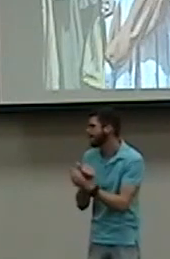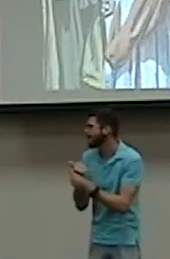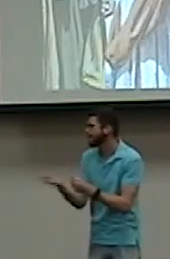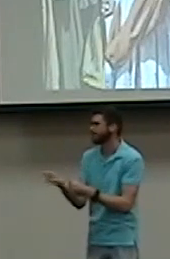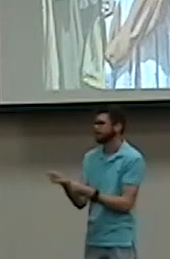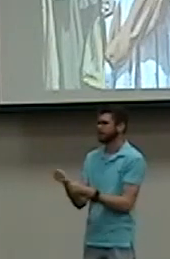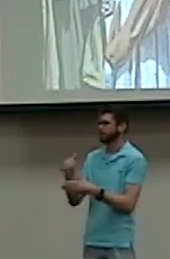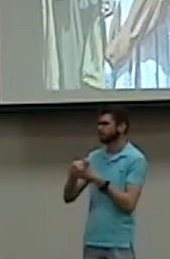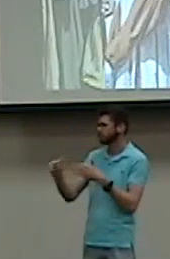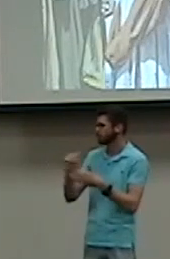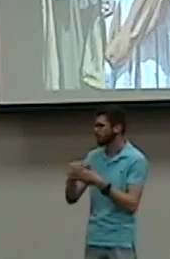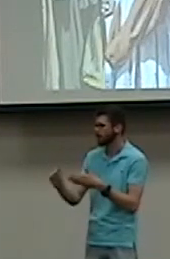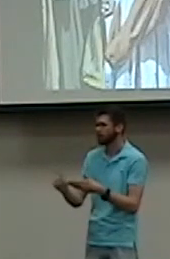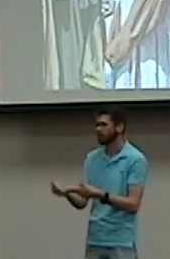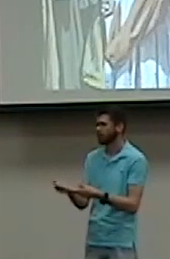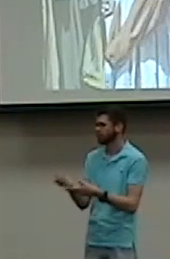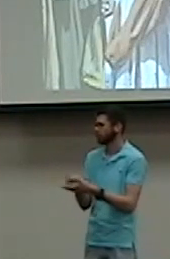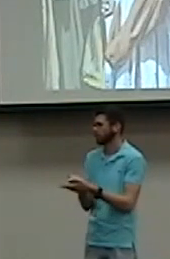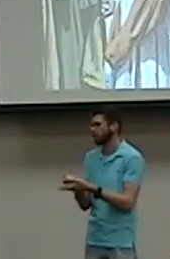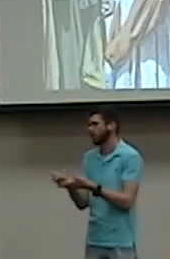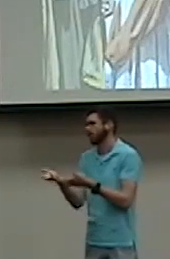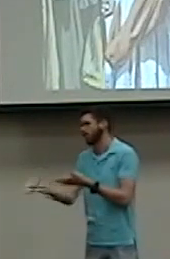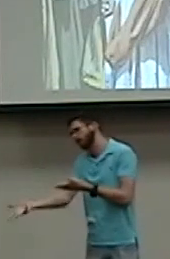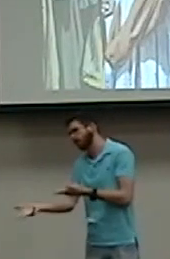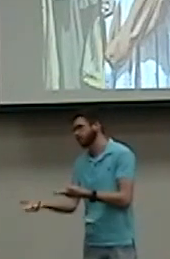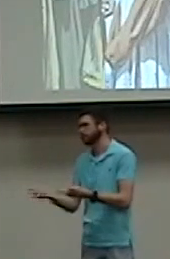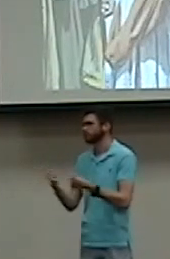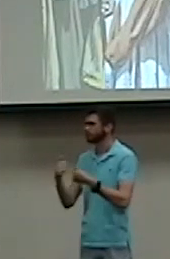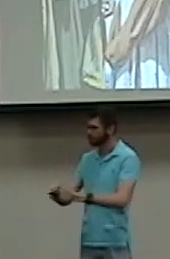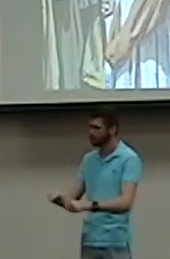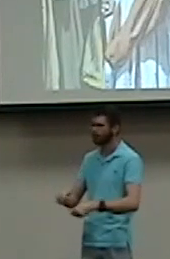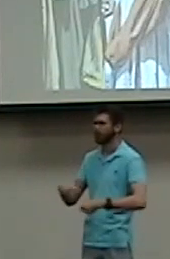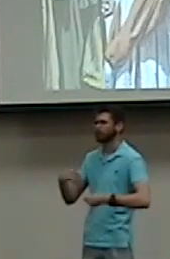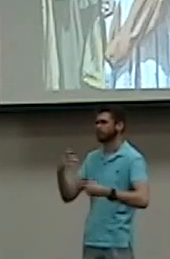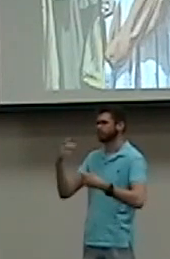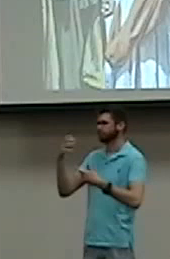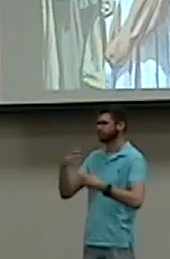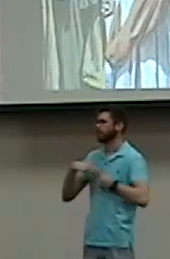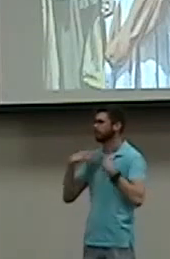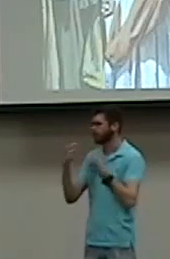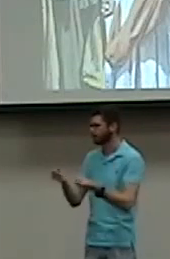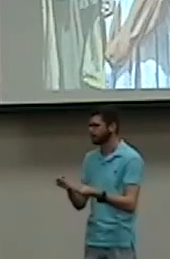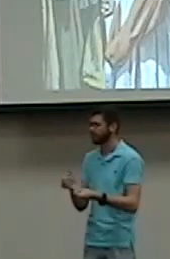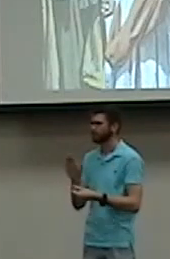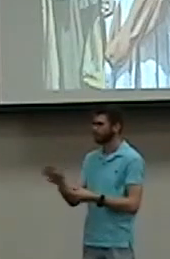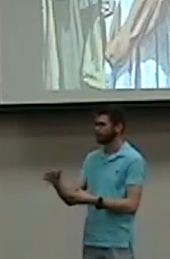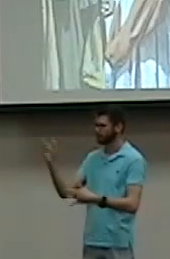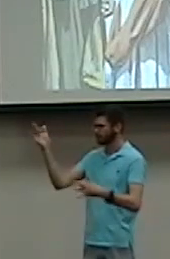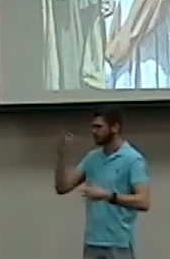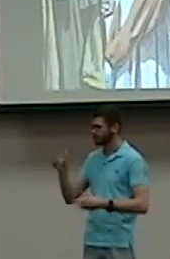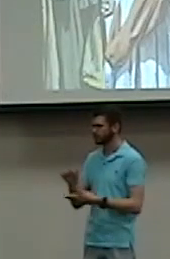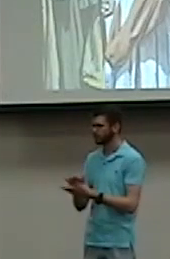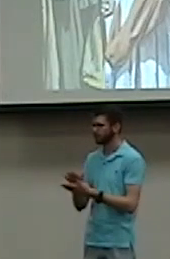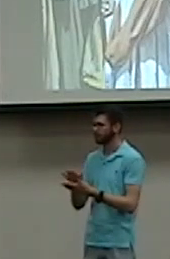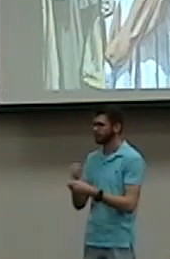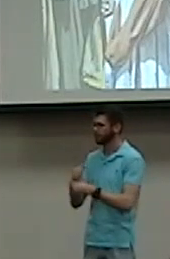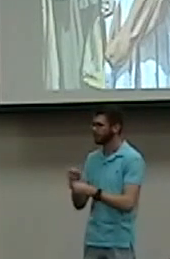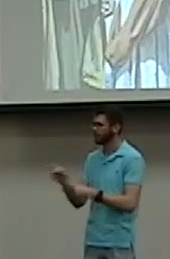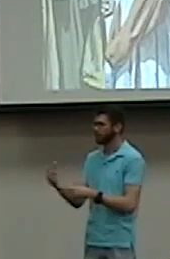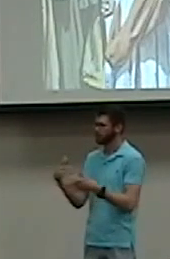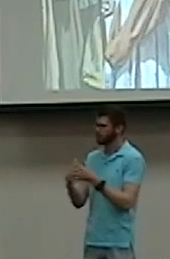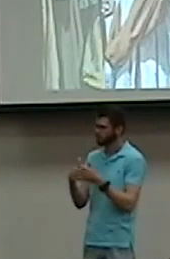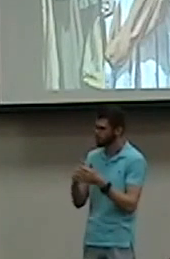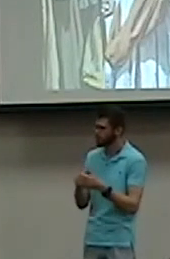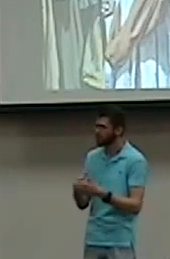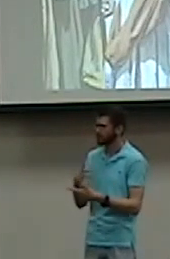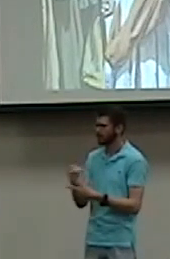better. Because her condition not only makes her weak from the loss of blood, but it also separates her from the society because